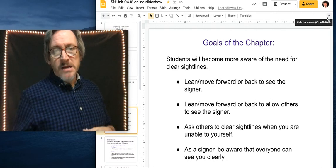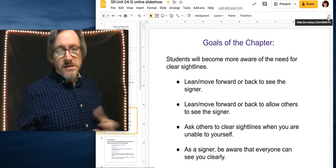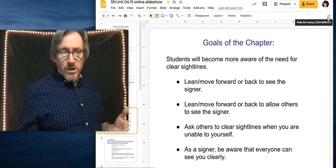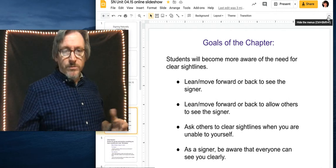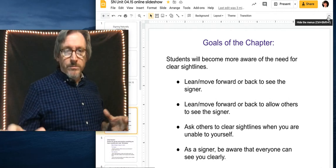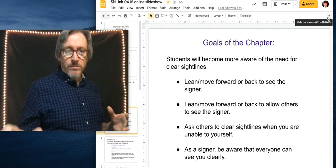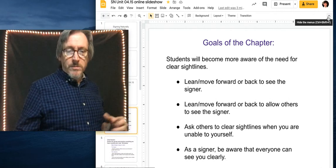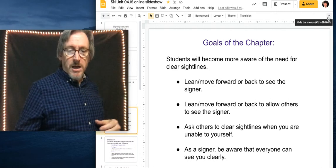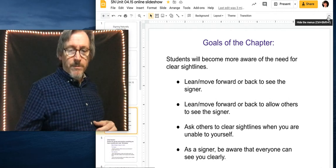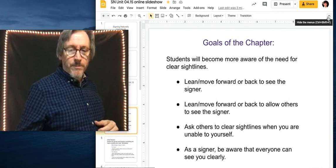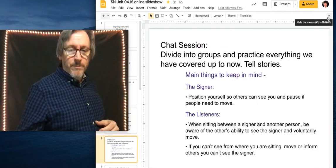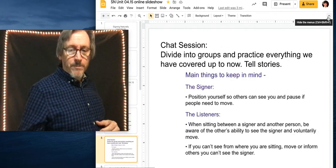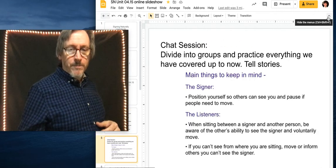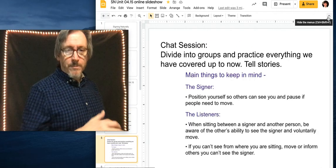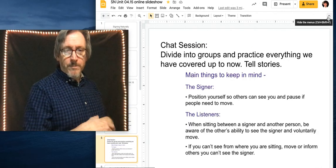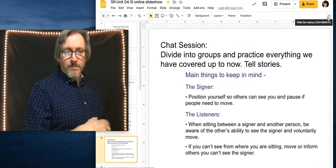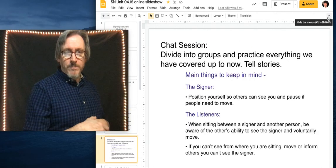So